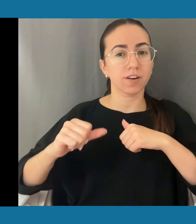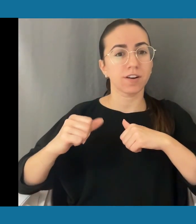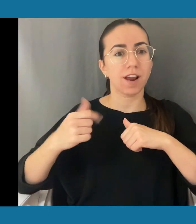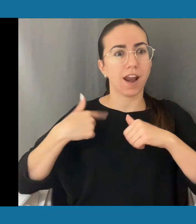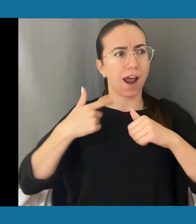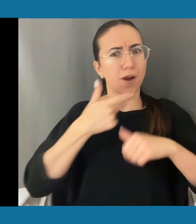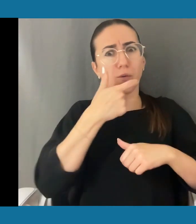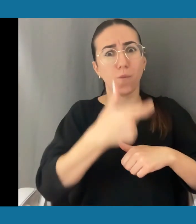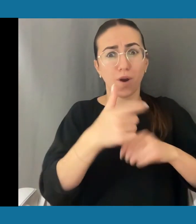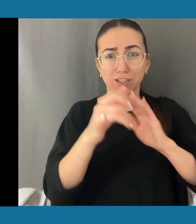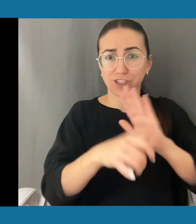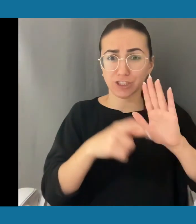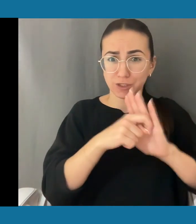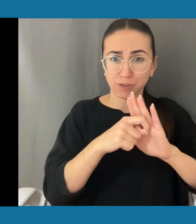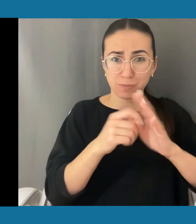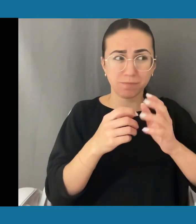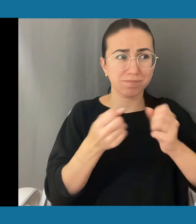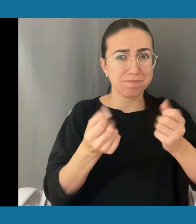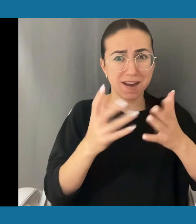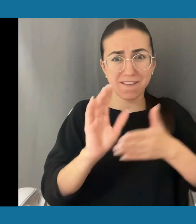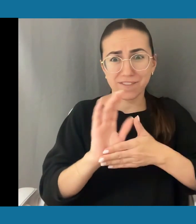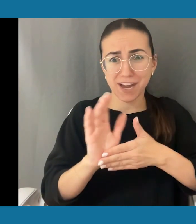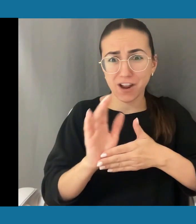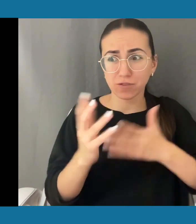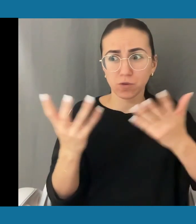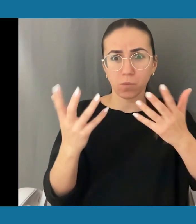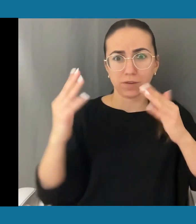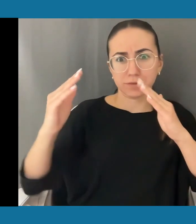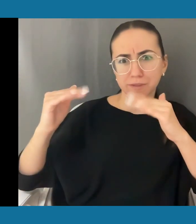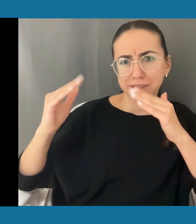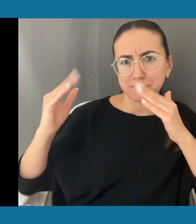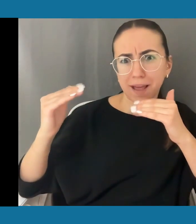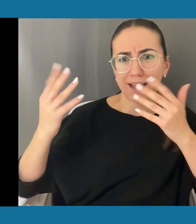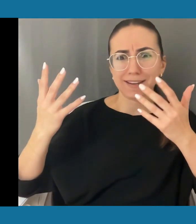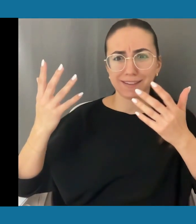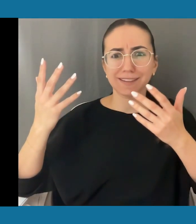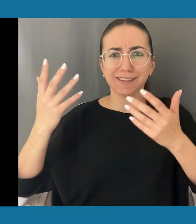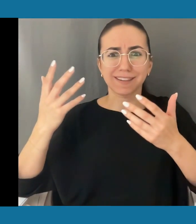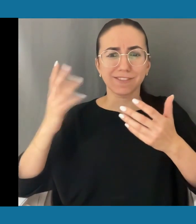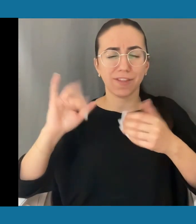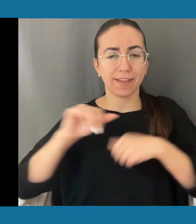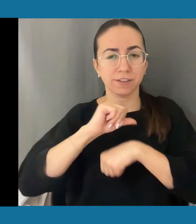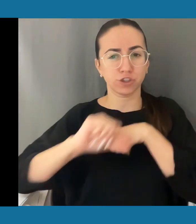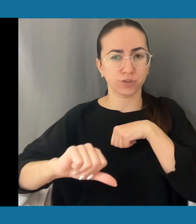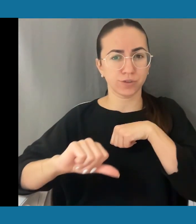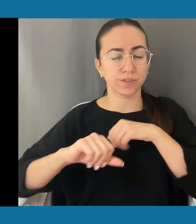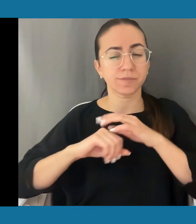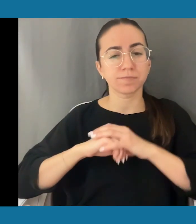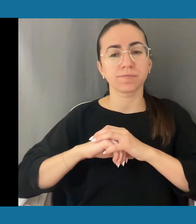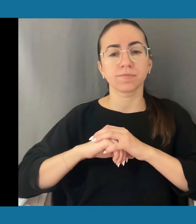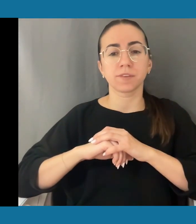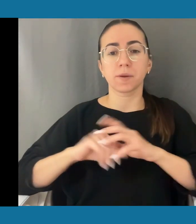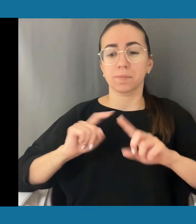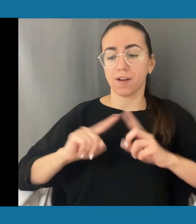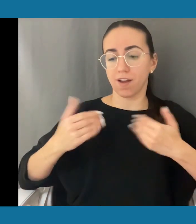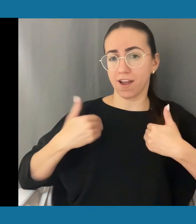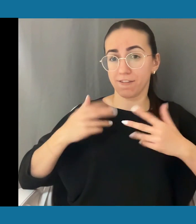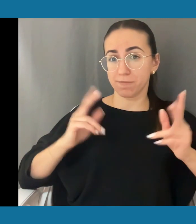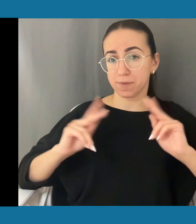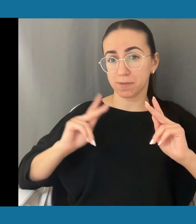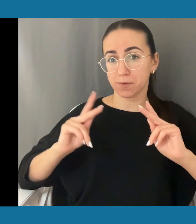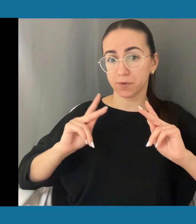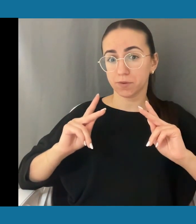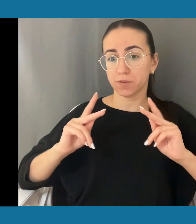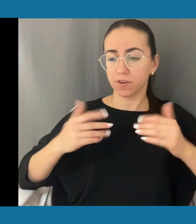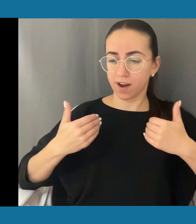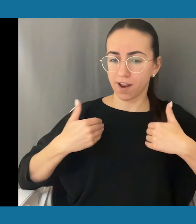of videos of what was to be expected. But, you know, having individuals, having that assistance to